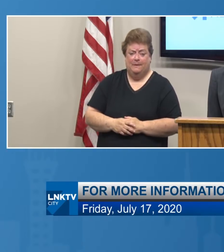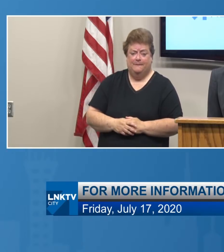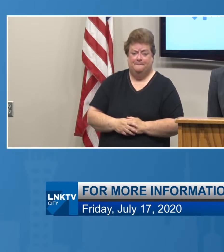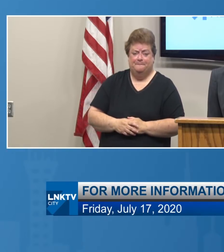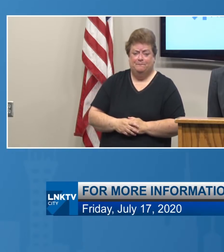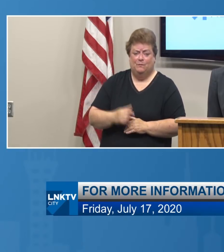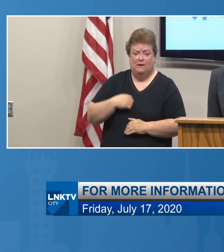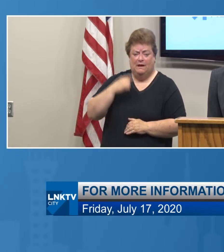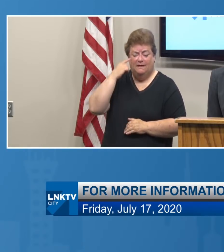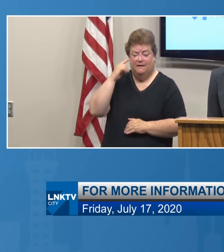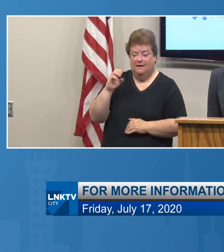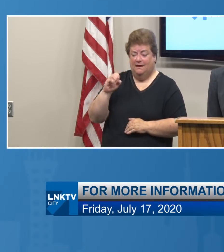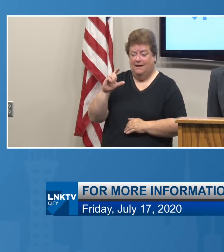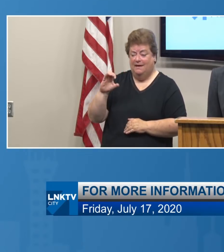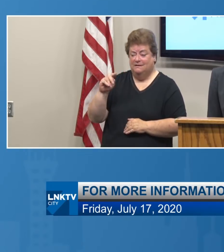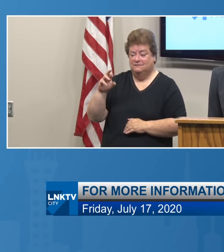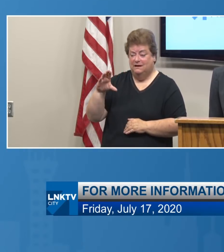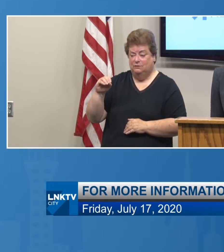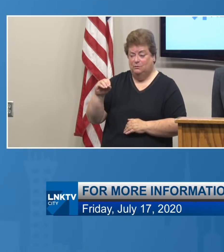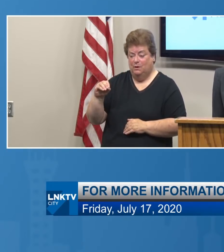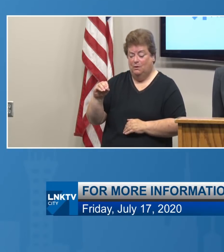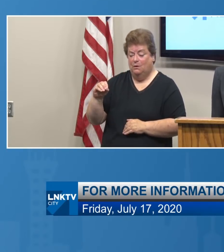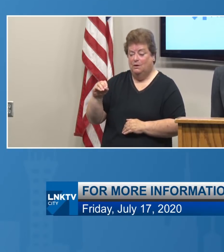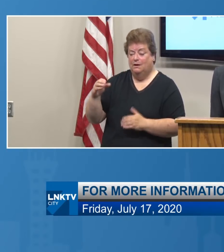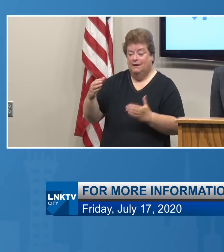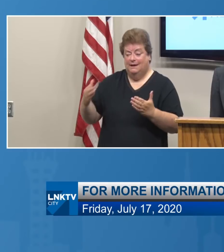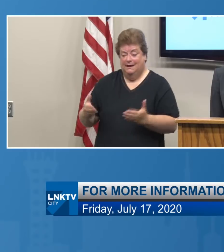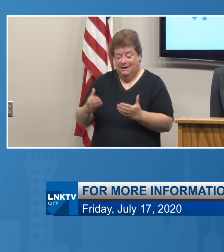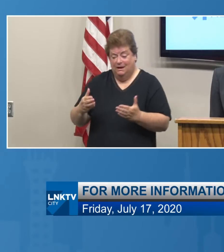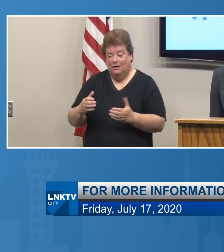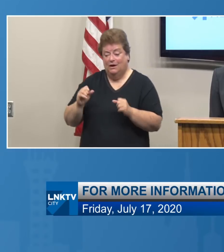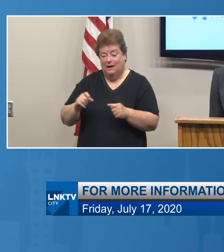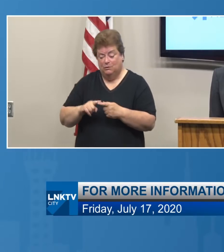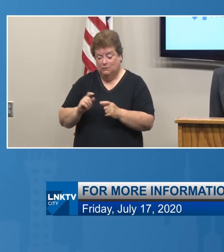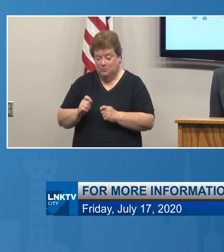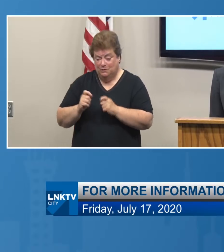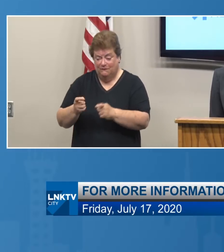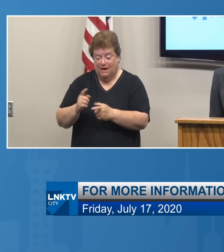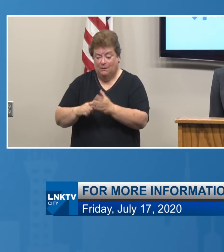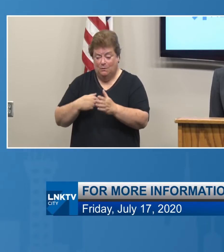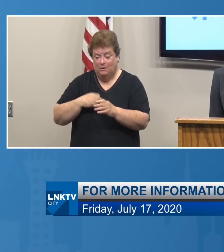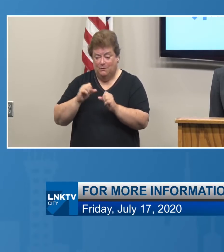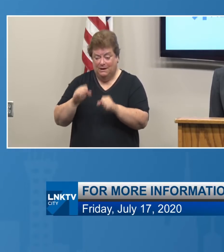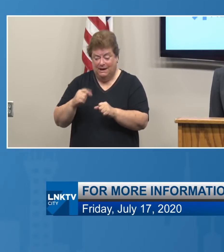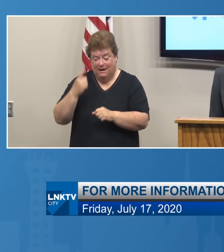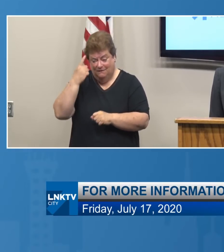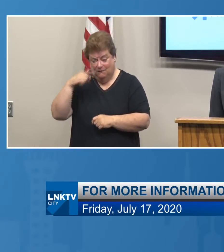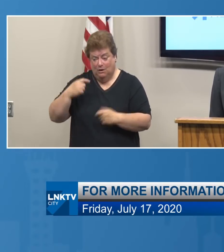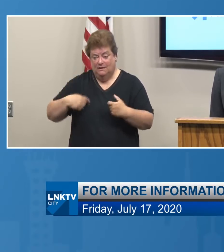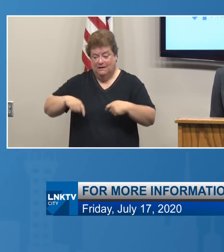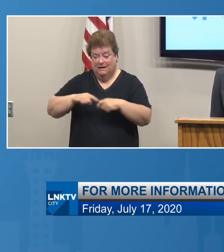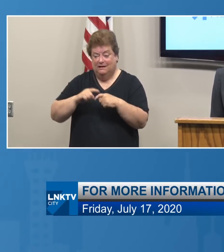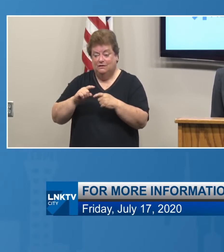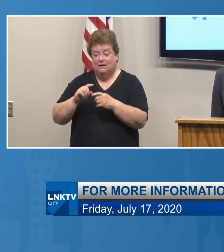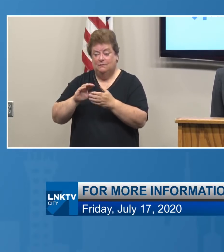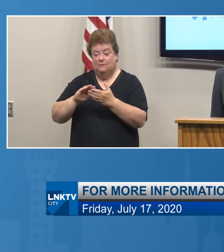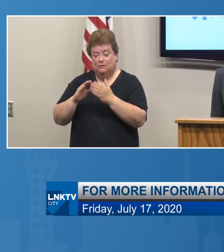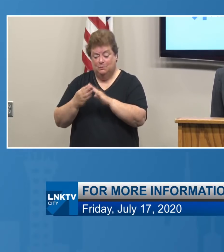again, the El Centro is here to provide whatever we can directly to the Latino community. We have